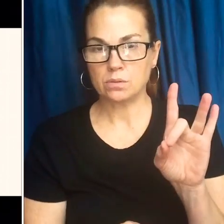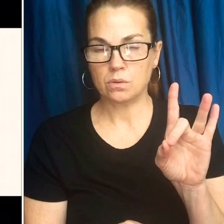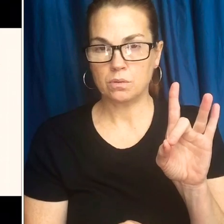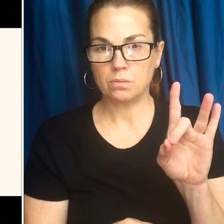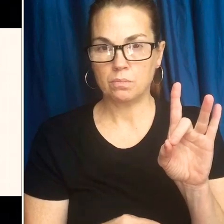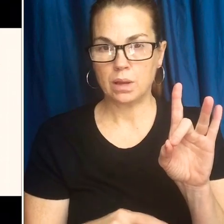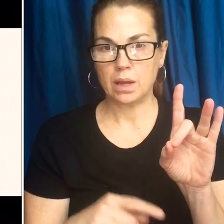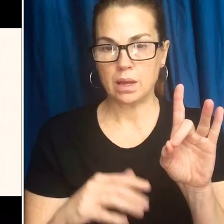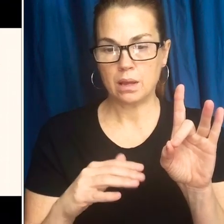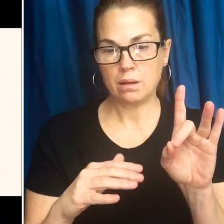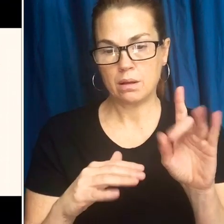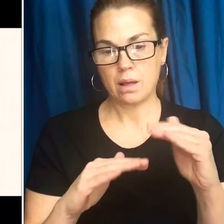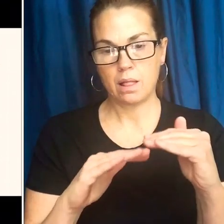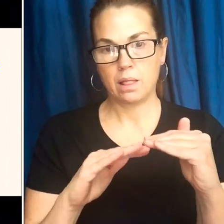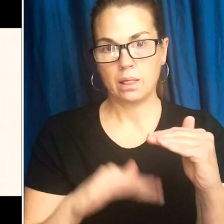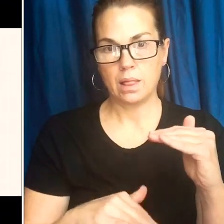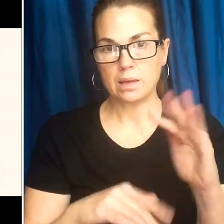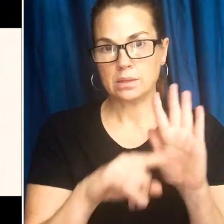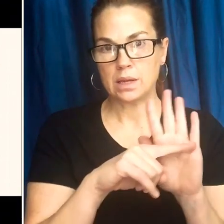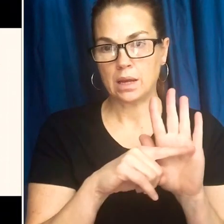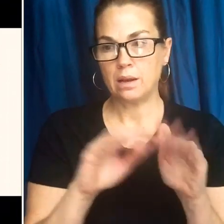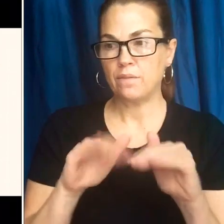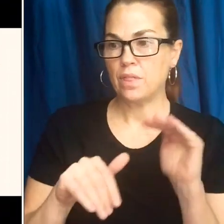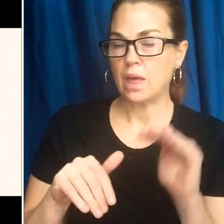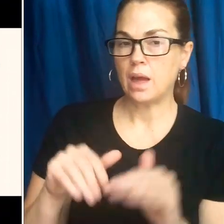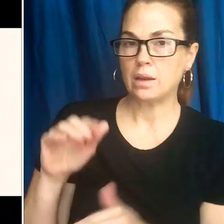less negative, then it's greater than